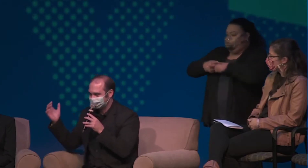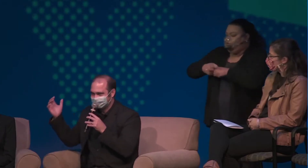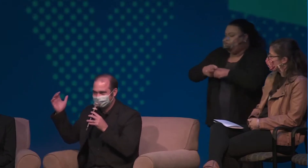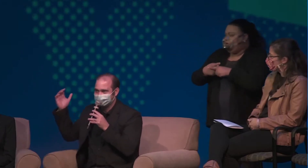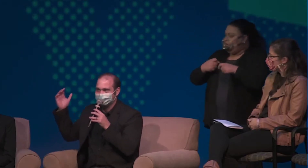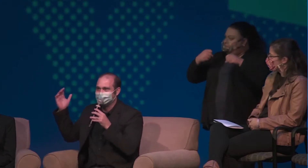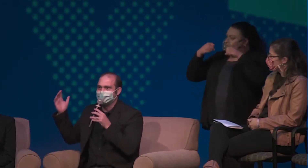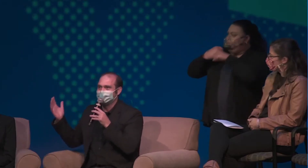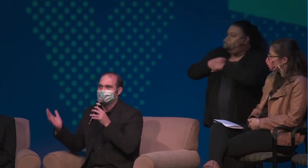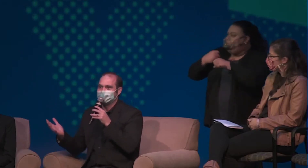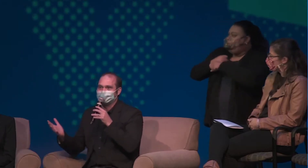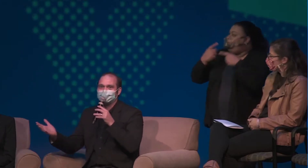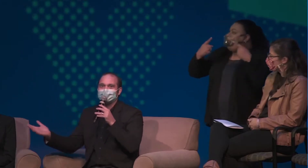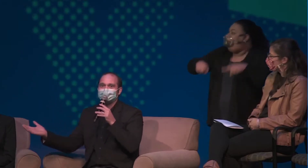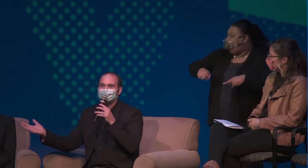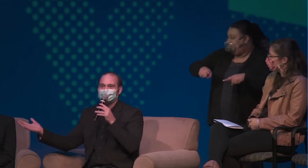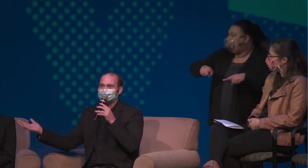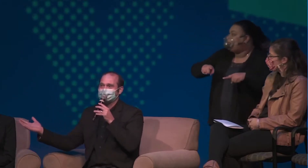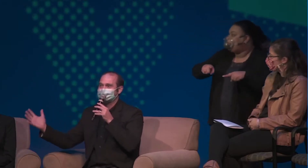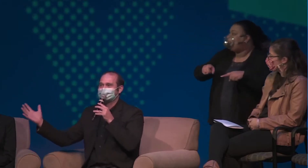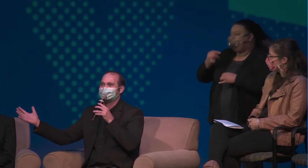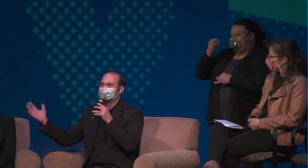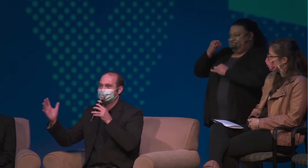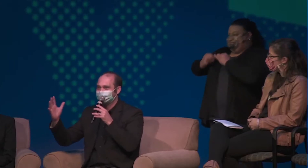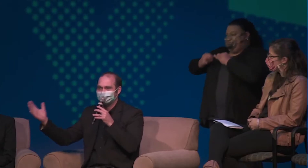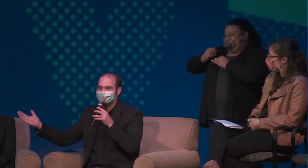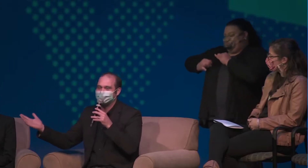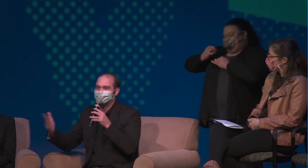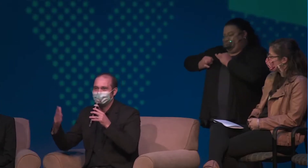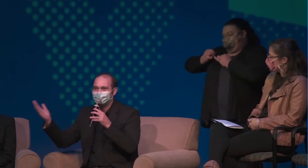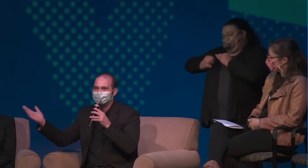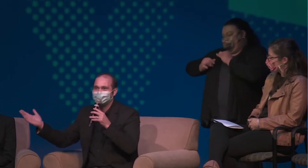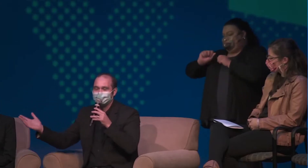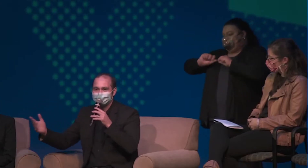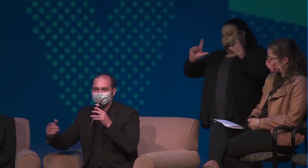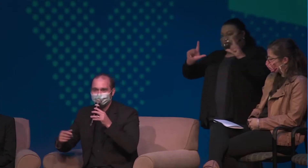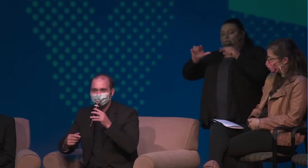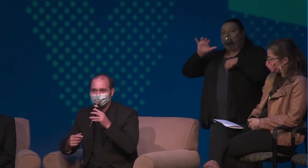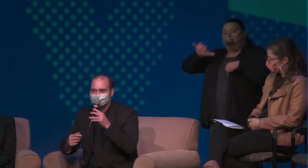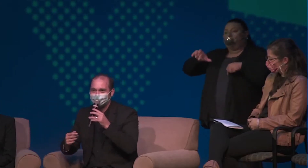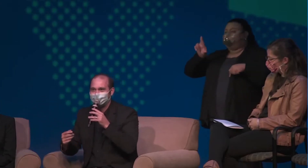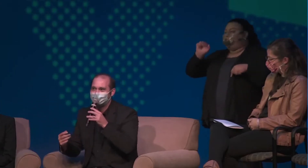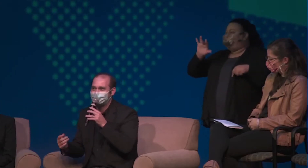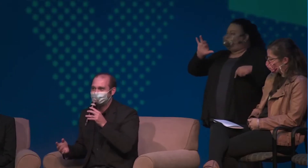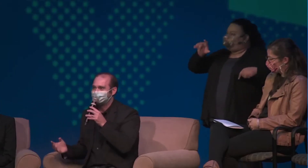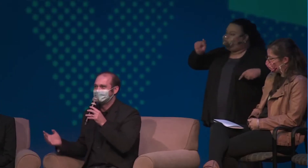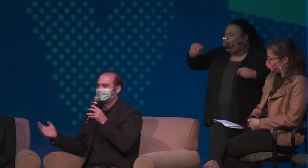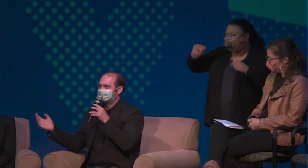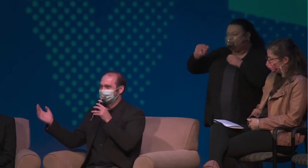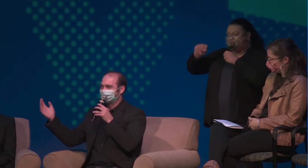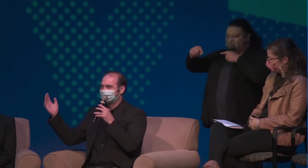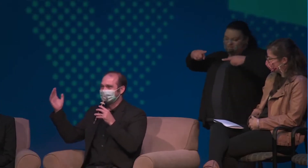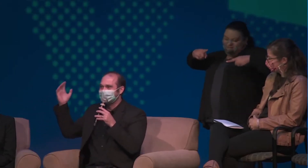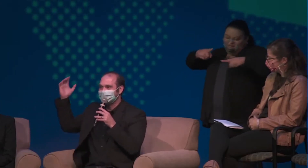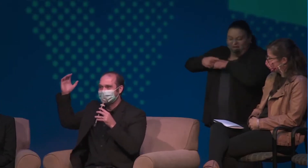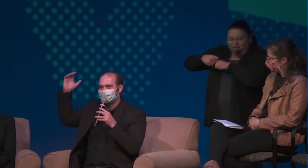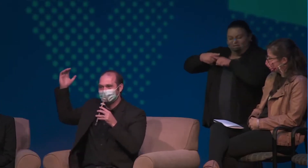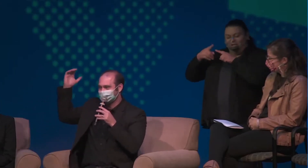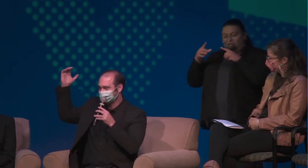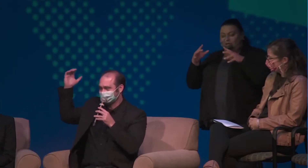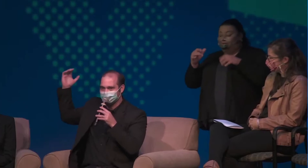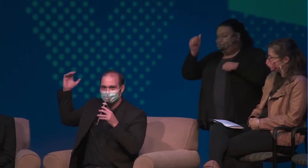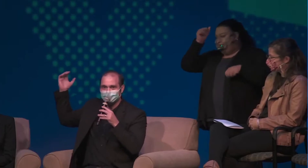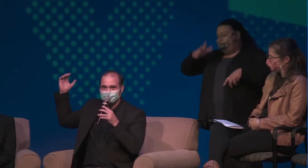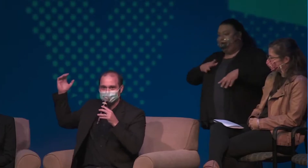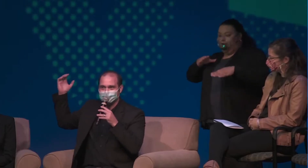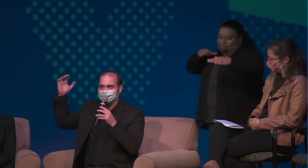is this incredible racist conflict. I don't know if this even makes sense to be talking about right now, but the guy walks